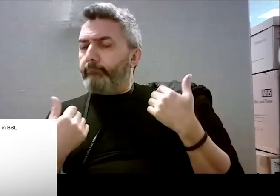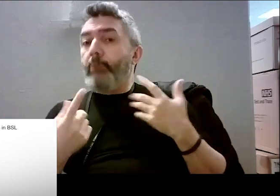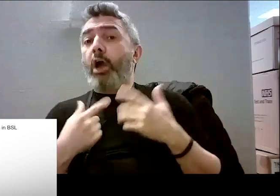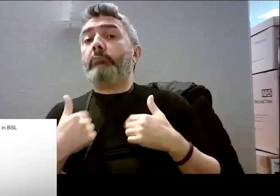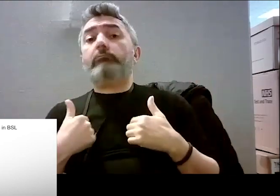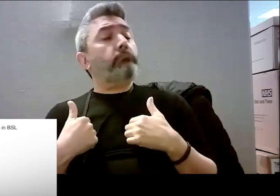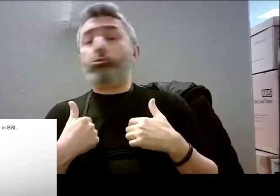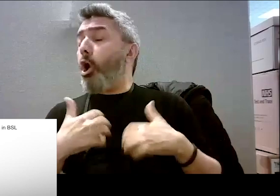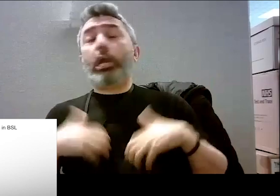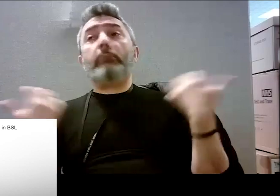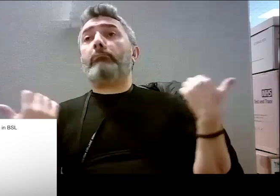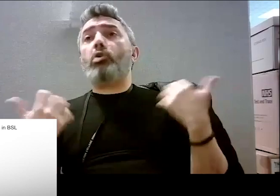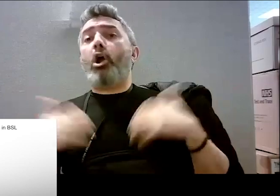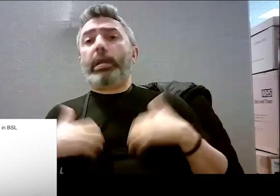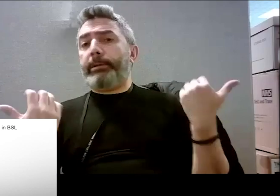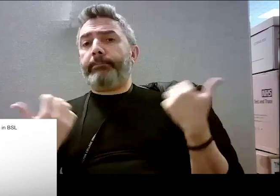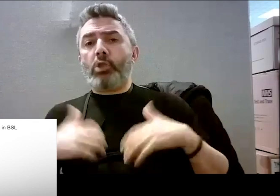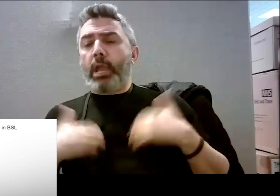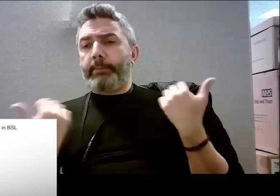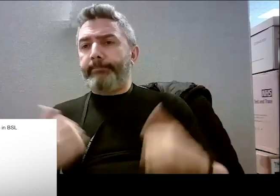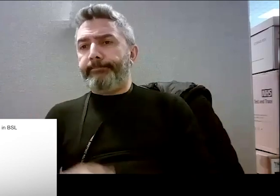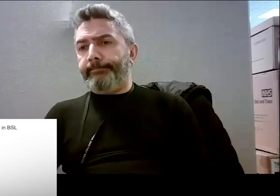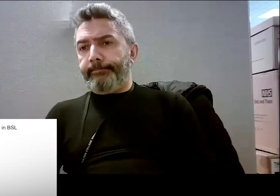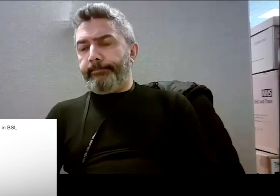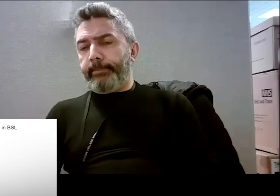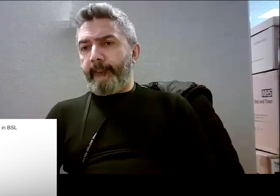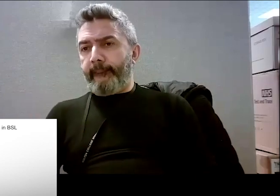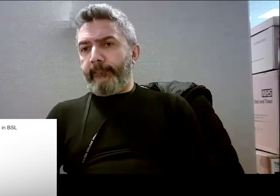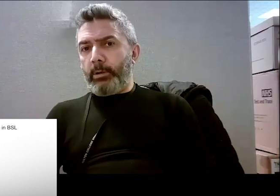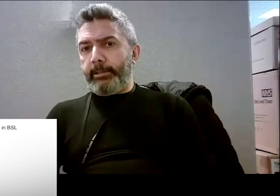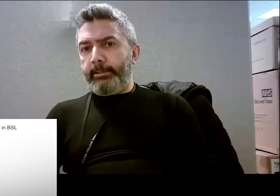Angry. Or shake your head. I'm not angry. Not angry.